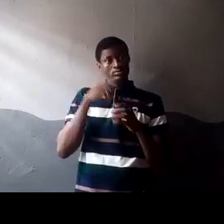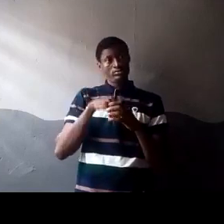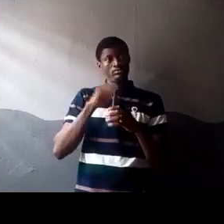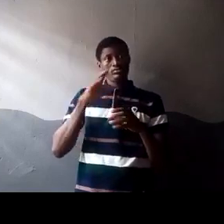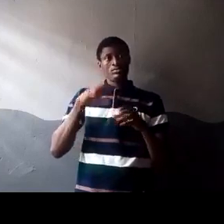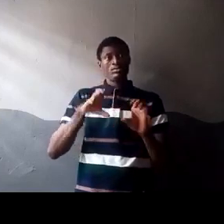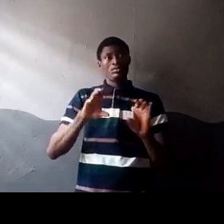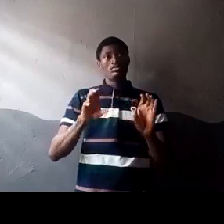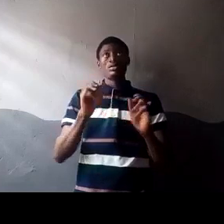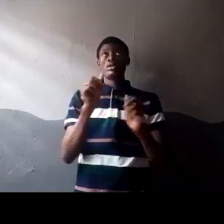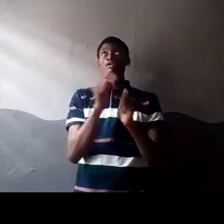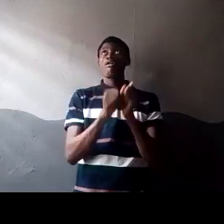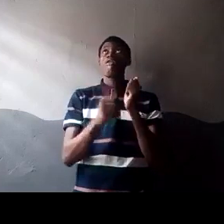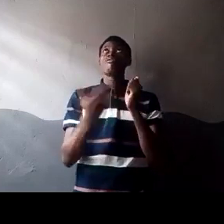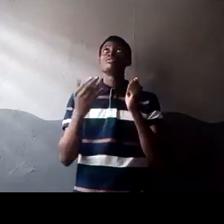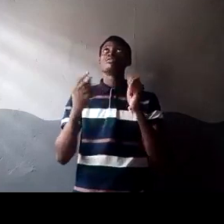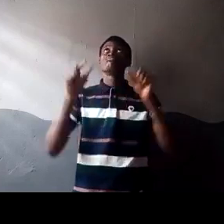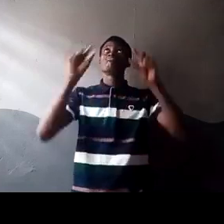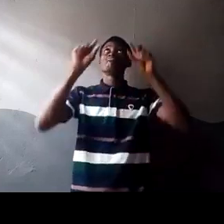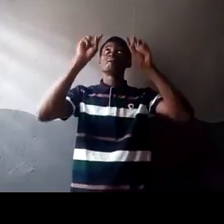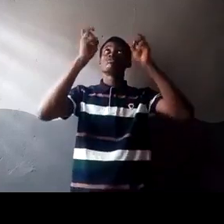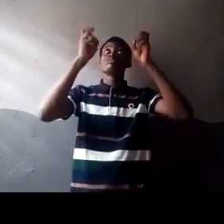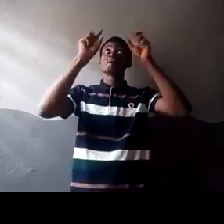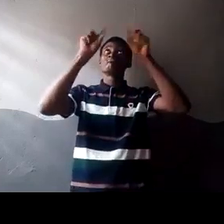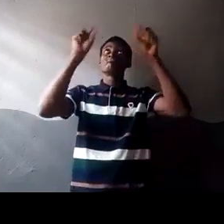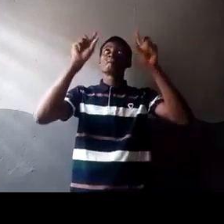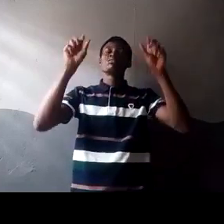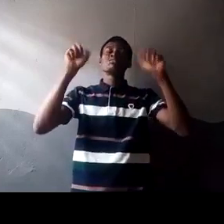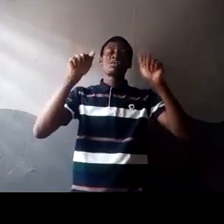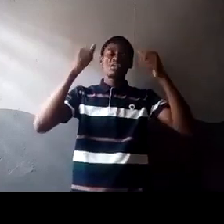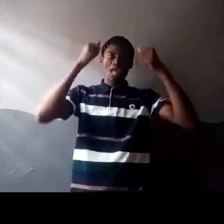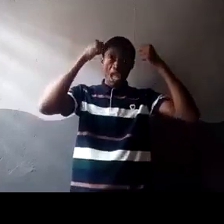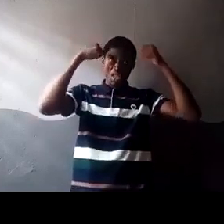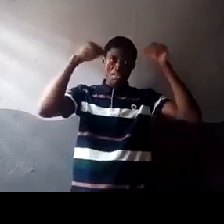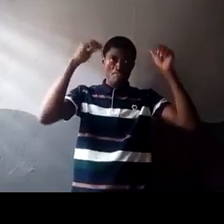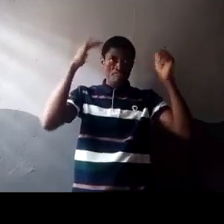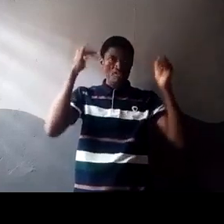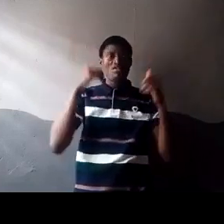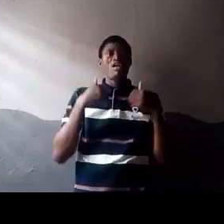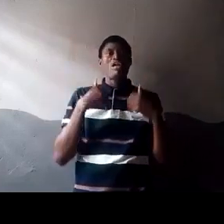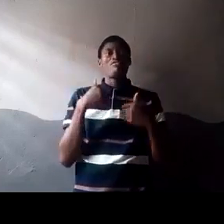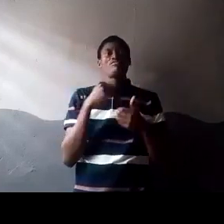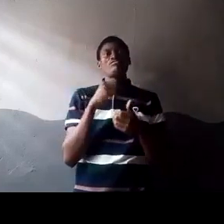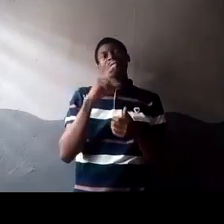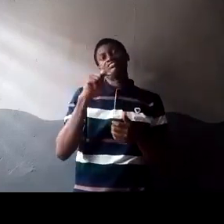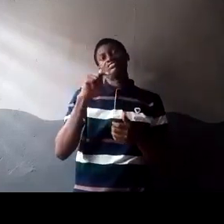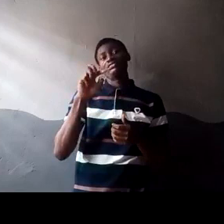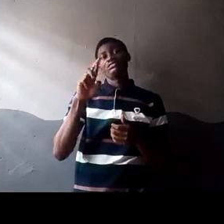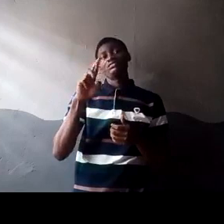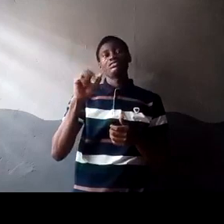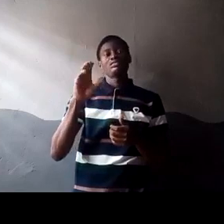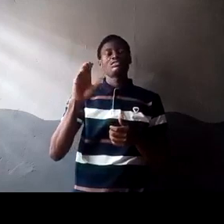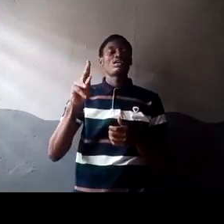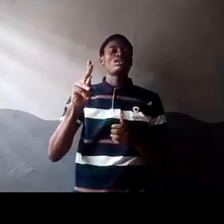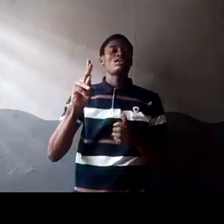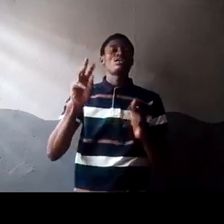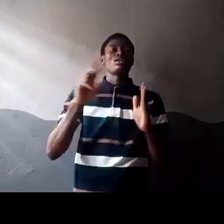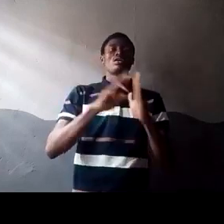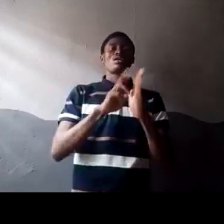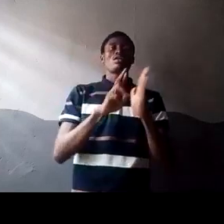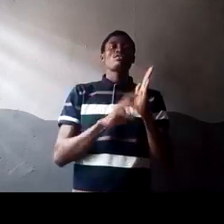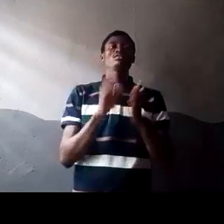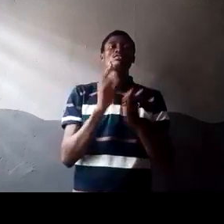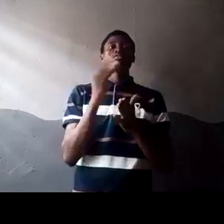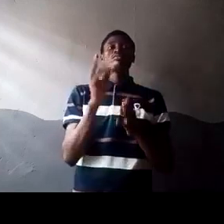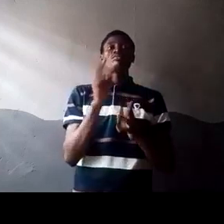achieved because you have a track record of helping people. That's one way of looking at it. You